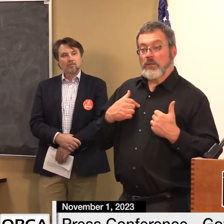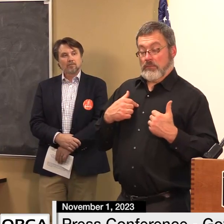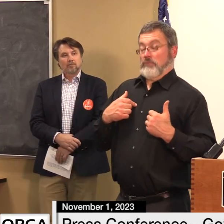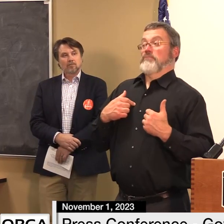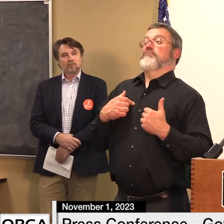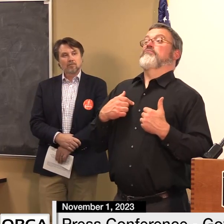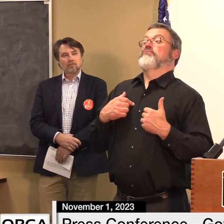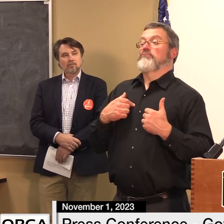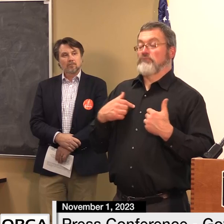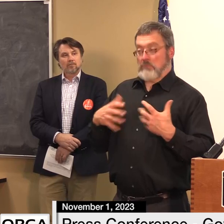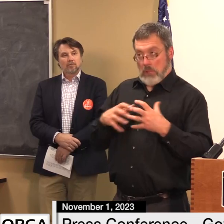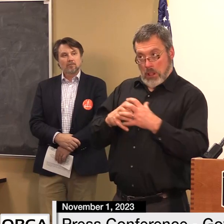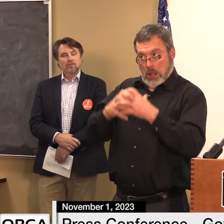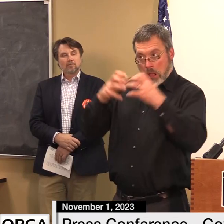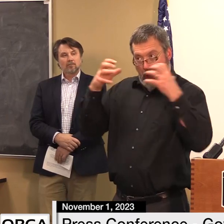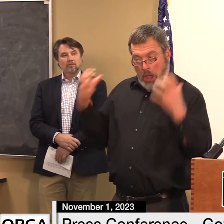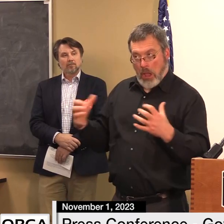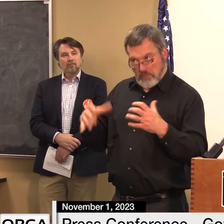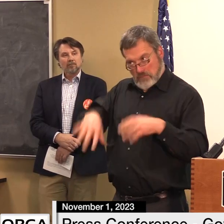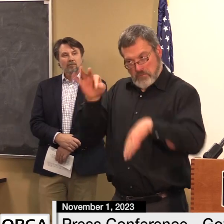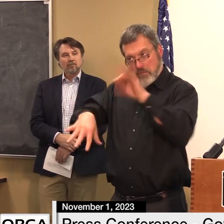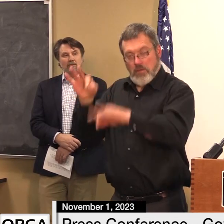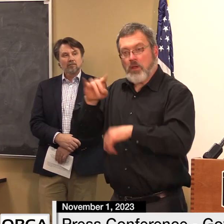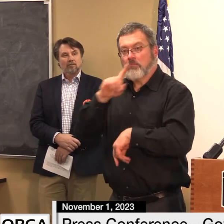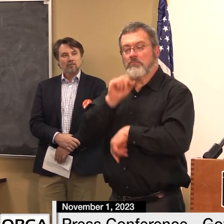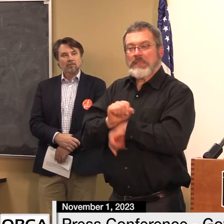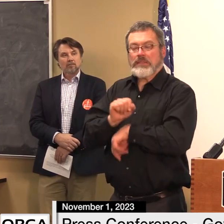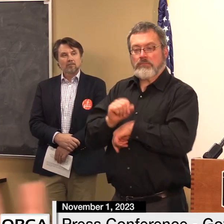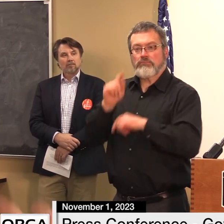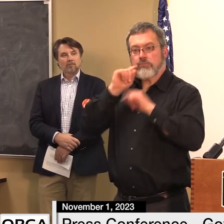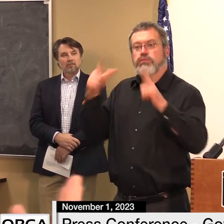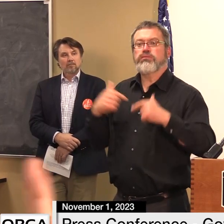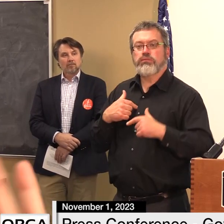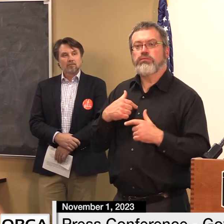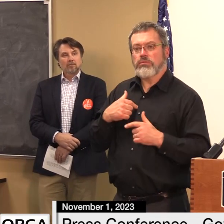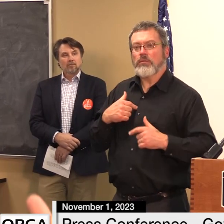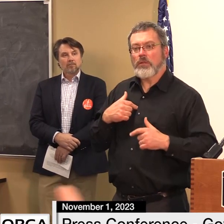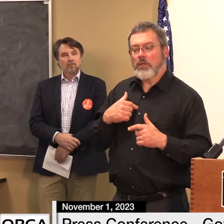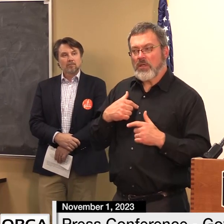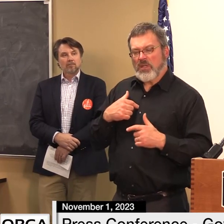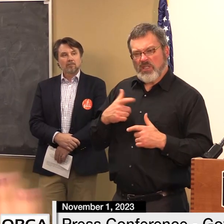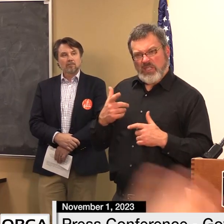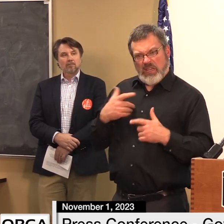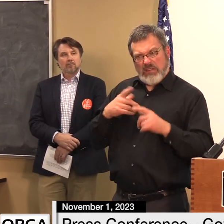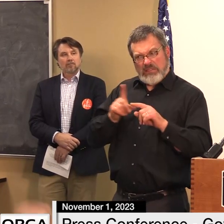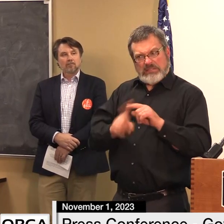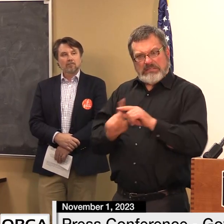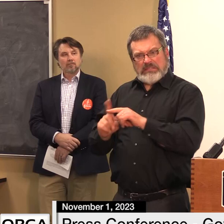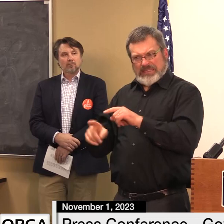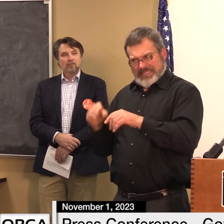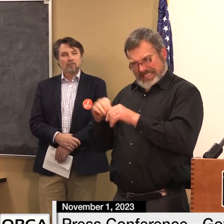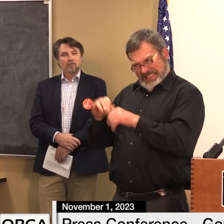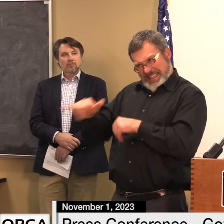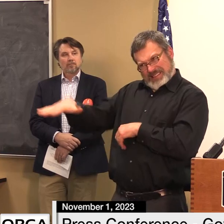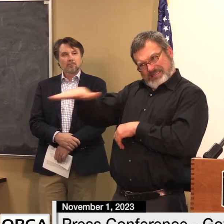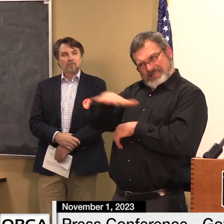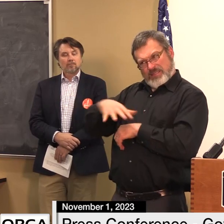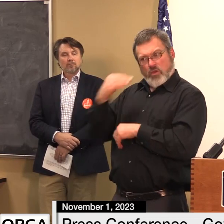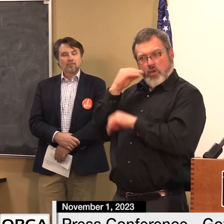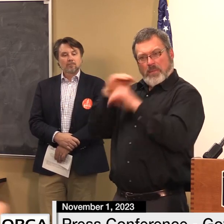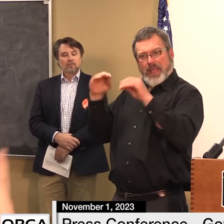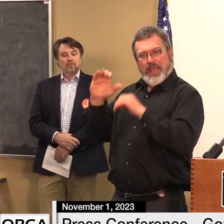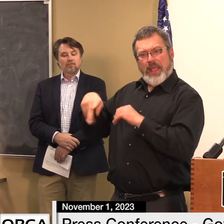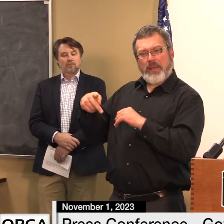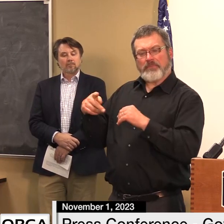that had had these weapons in the encampment, and surprised at